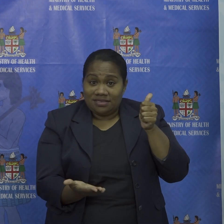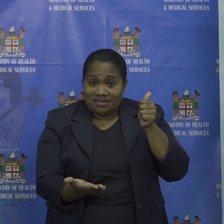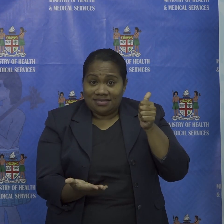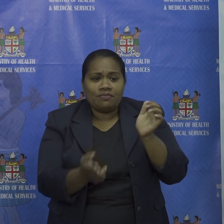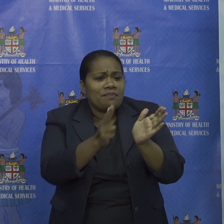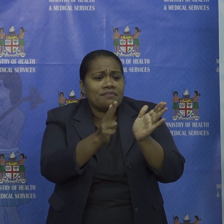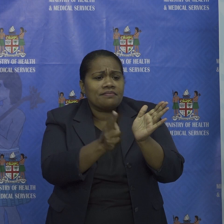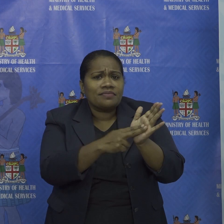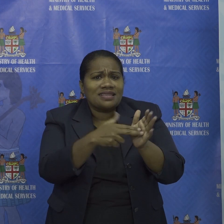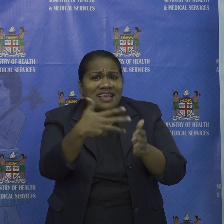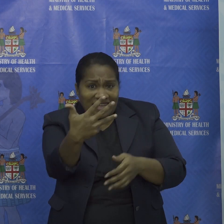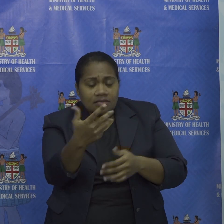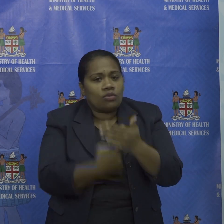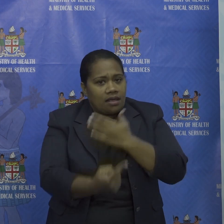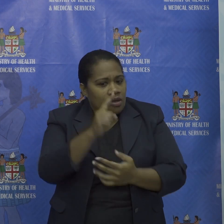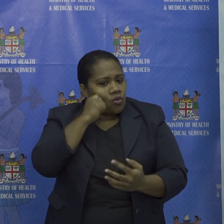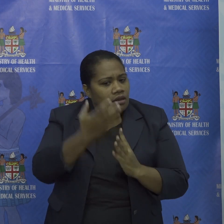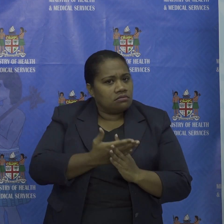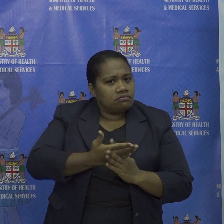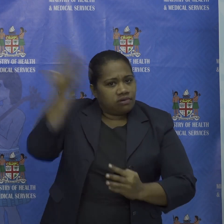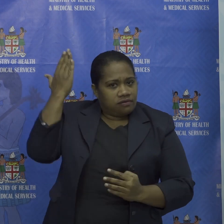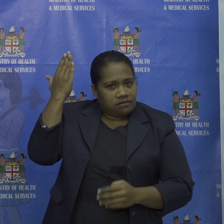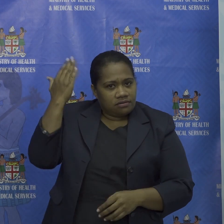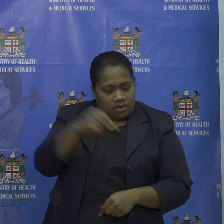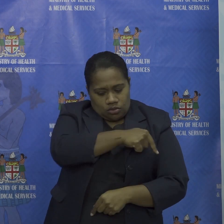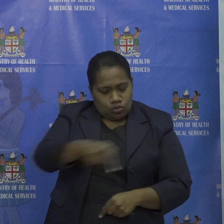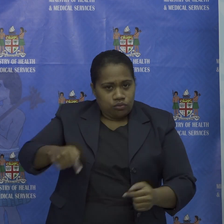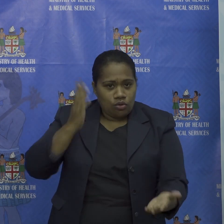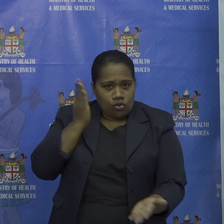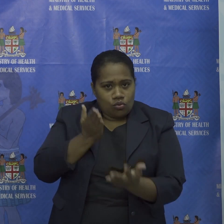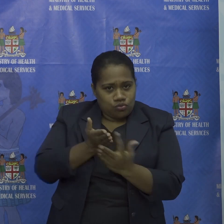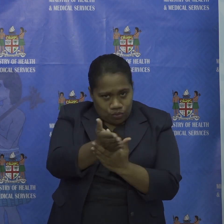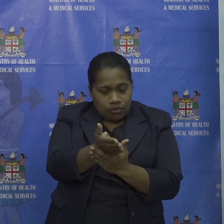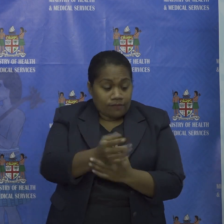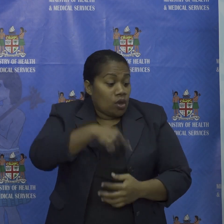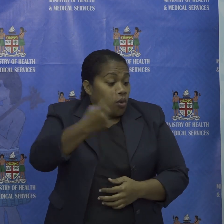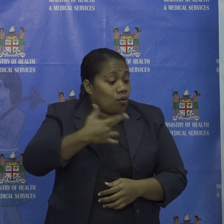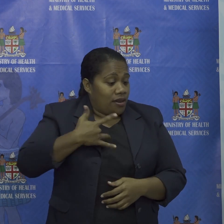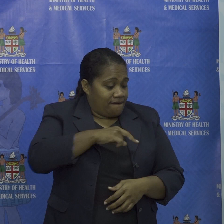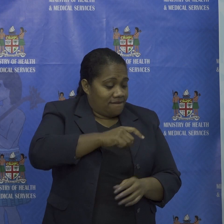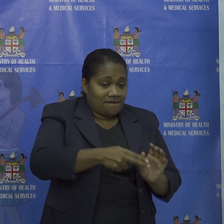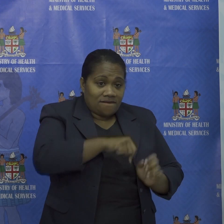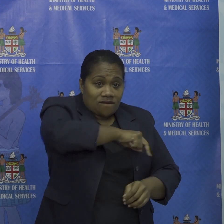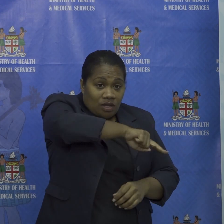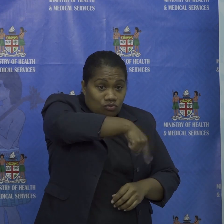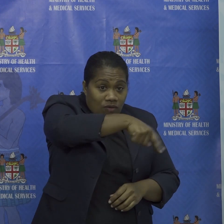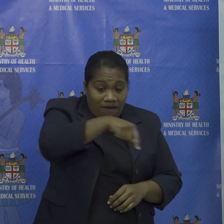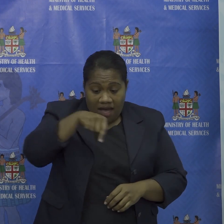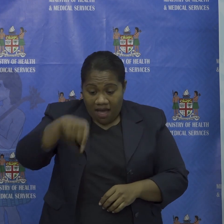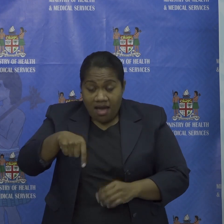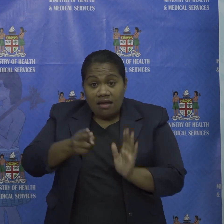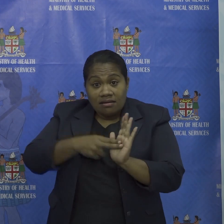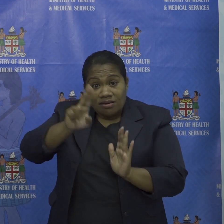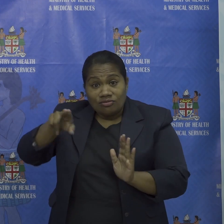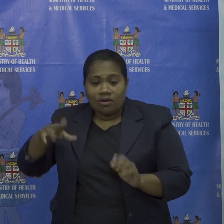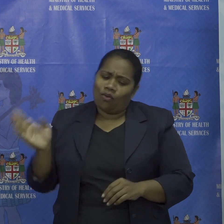To those living in Suva and in Nosori, we have all been through this before, and we all